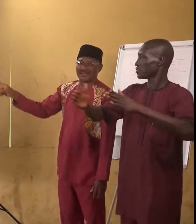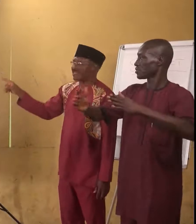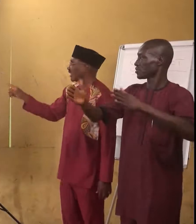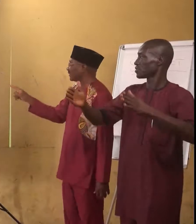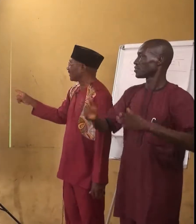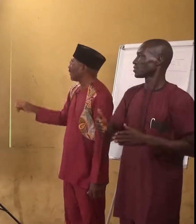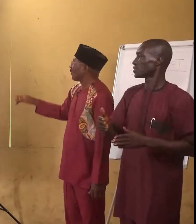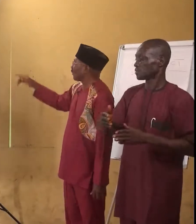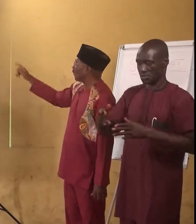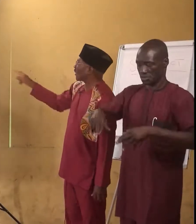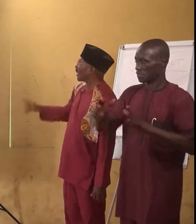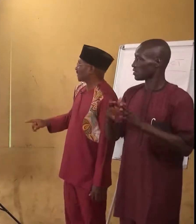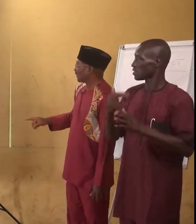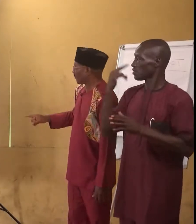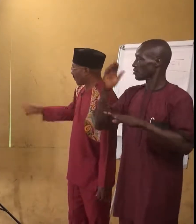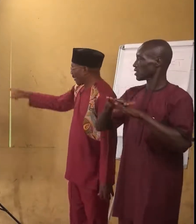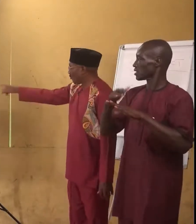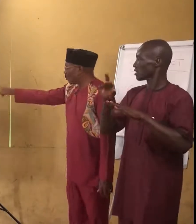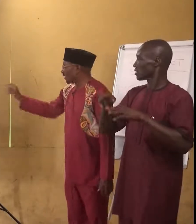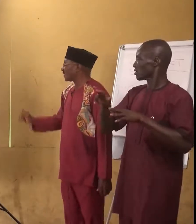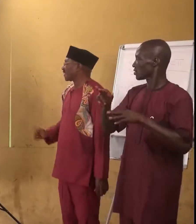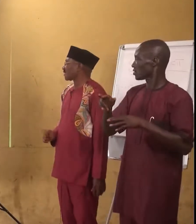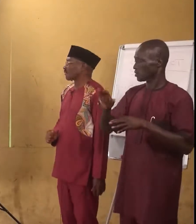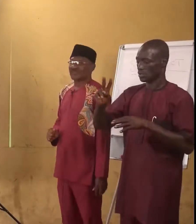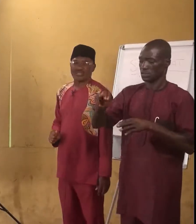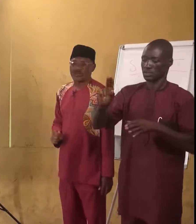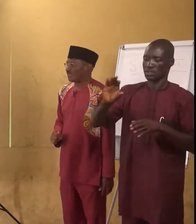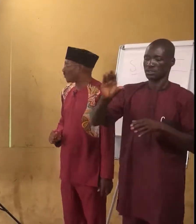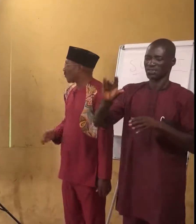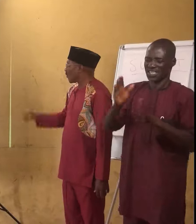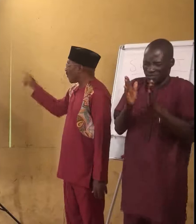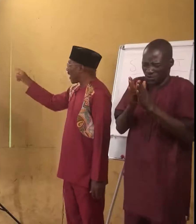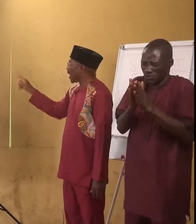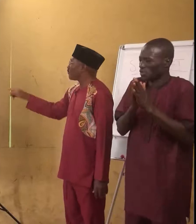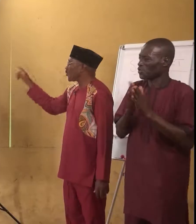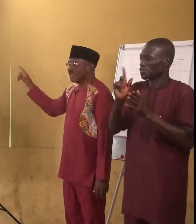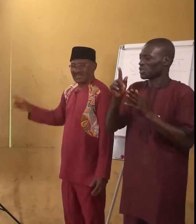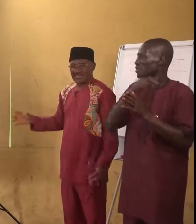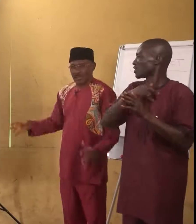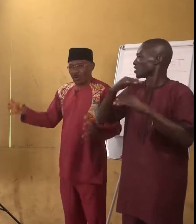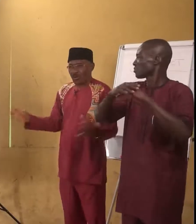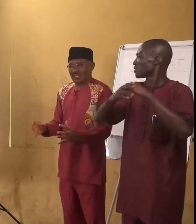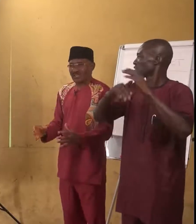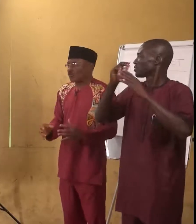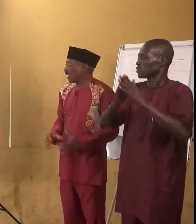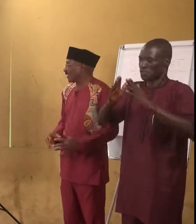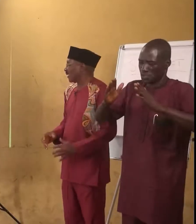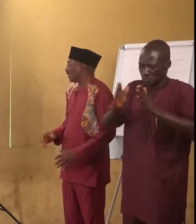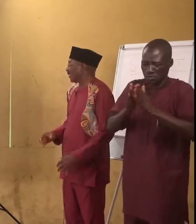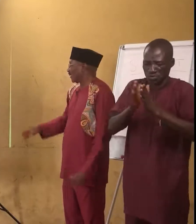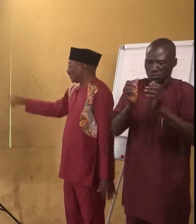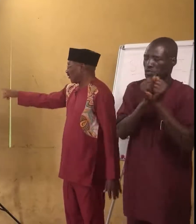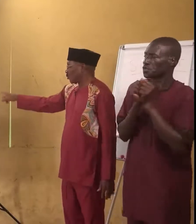either riverside. Look at nucleated kind of settlement where buildings cluster